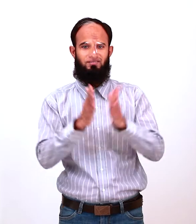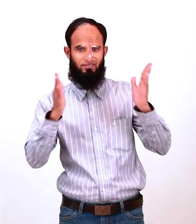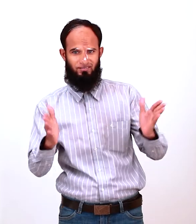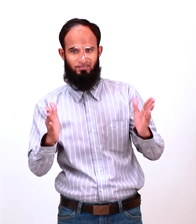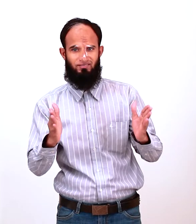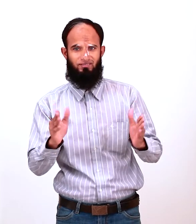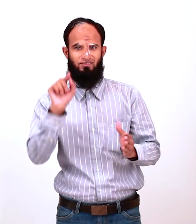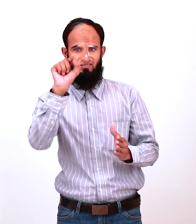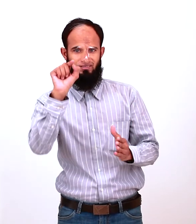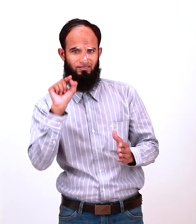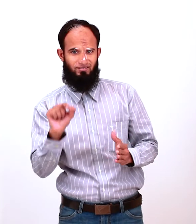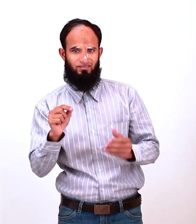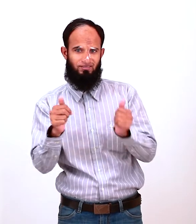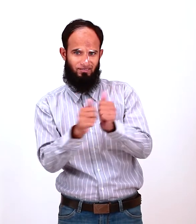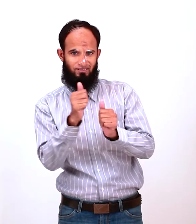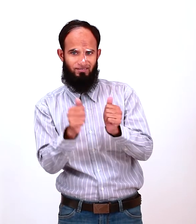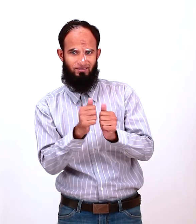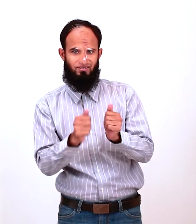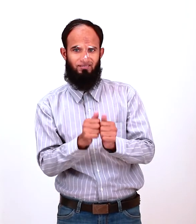separated by a colon.